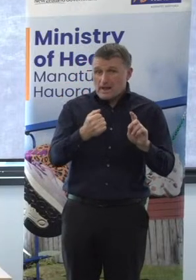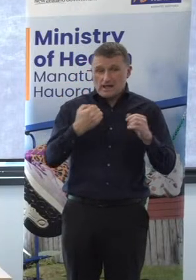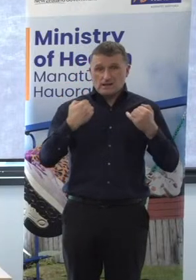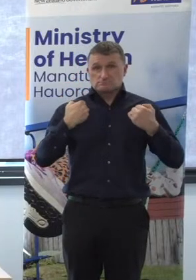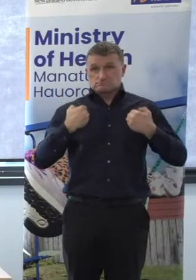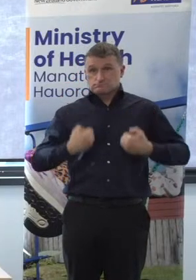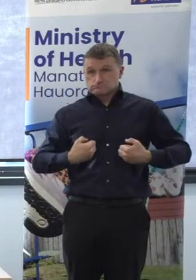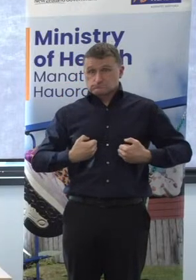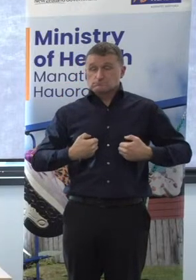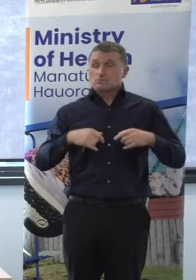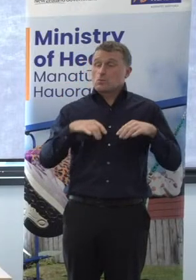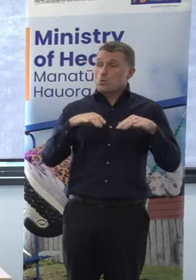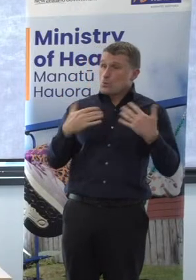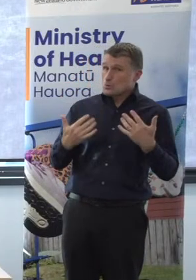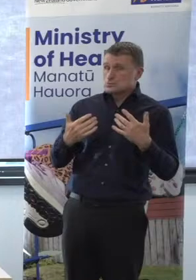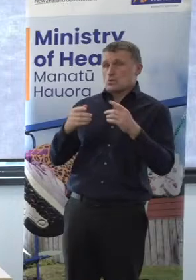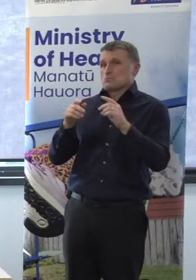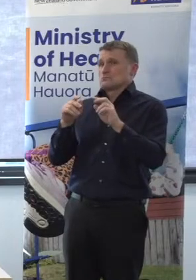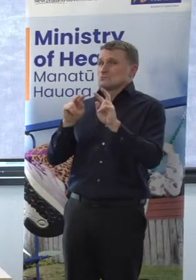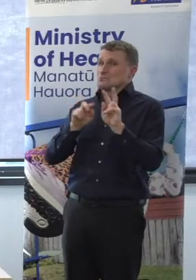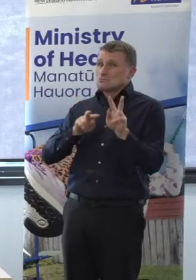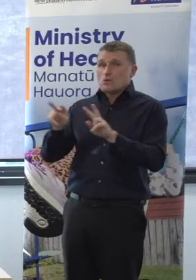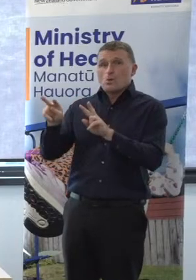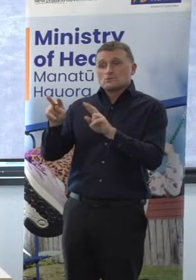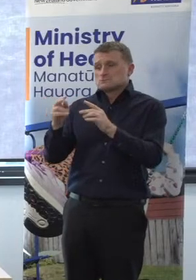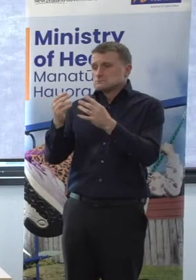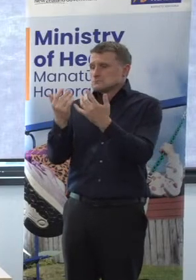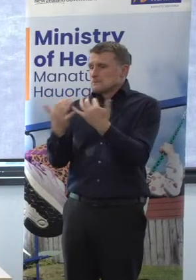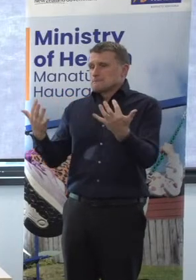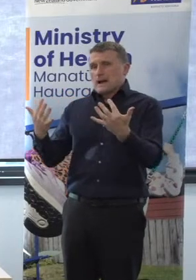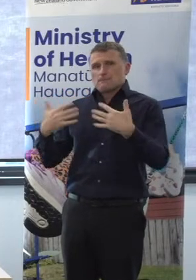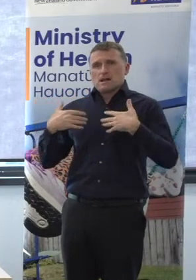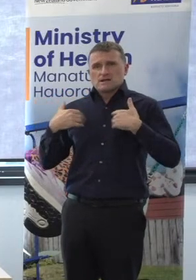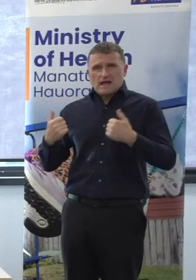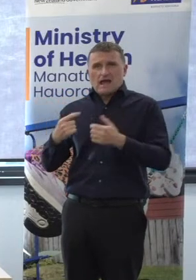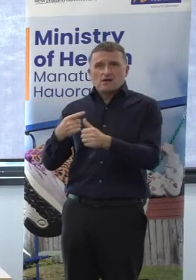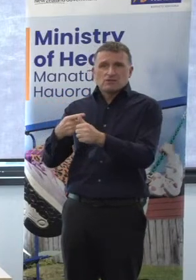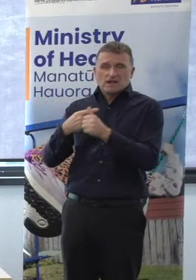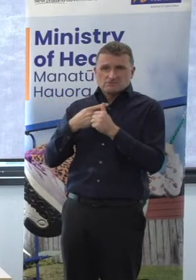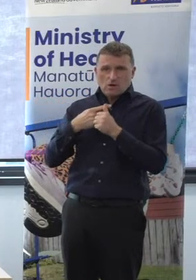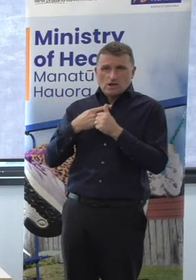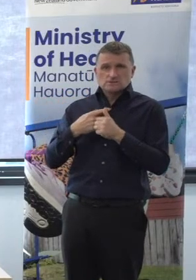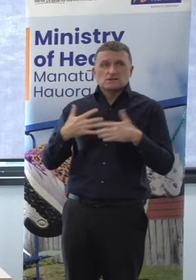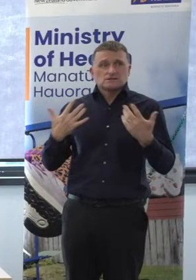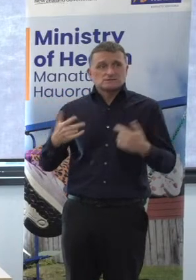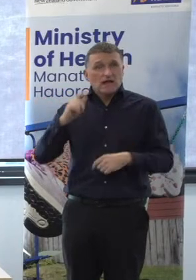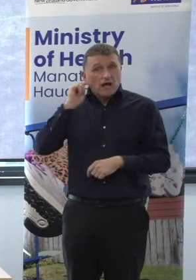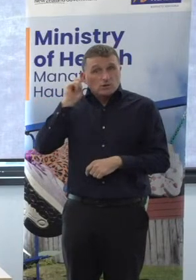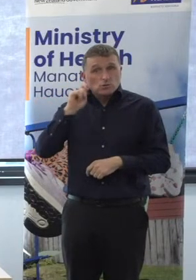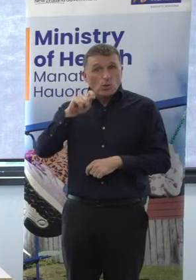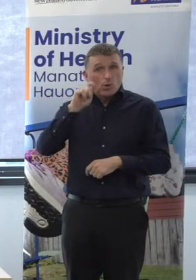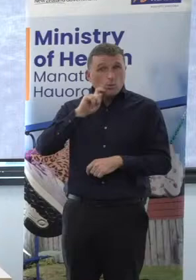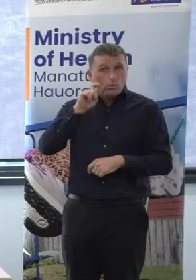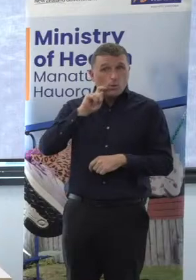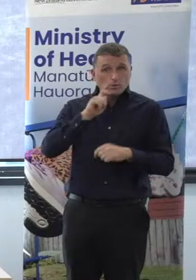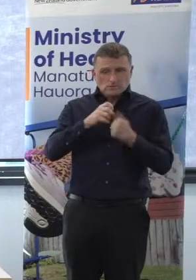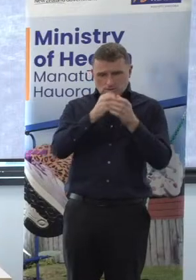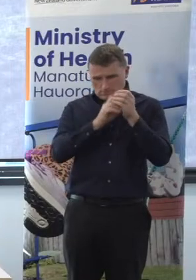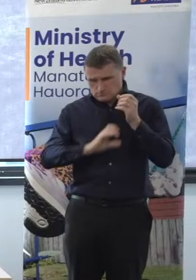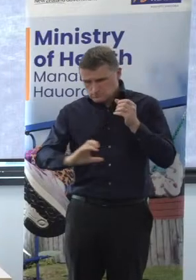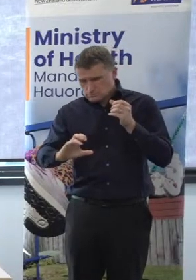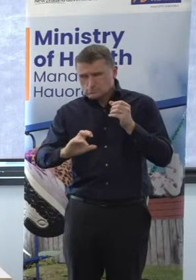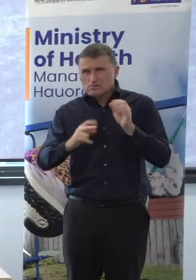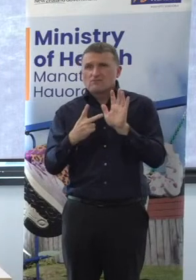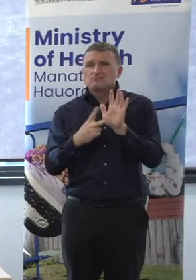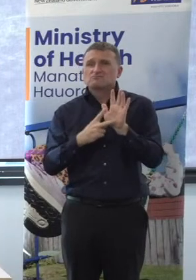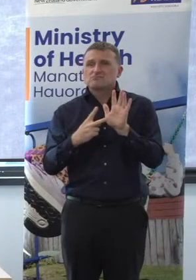respective public health advice. Now, with ongoing community transmission, wastewater is used to measure the levels of virus present in the